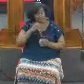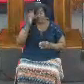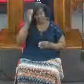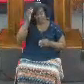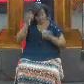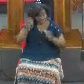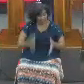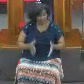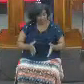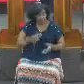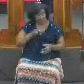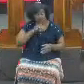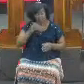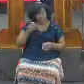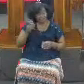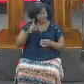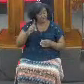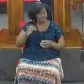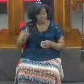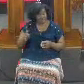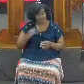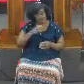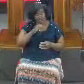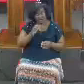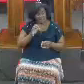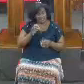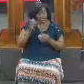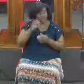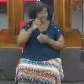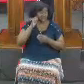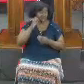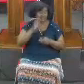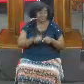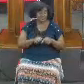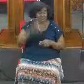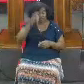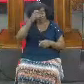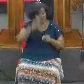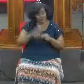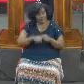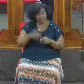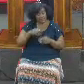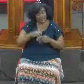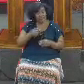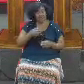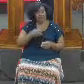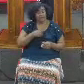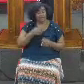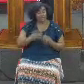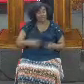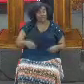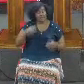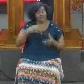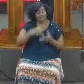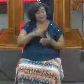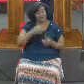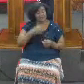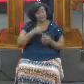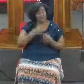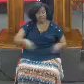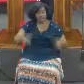pastor, not the deacons, not our sisters, not our brothers. It is me,